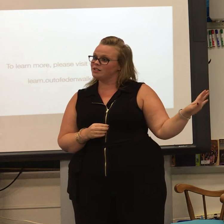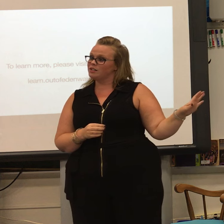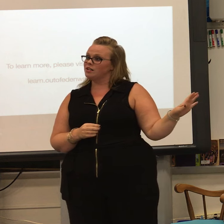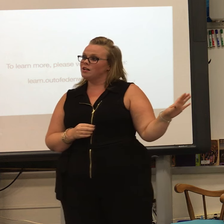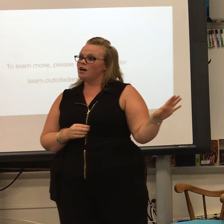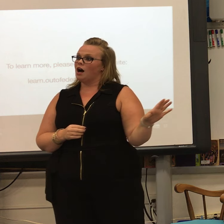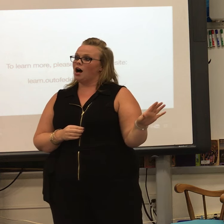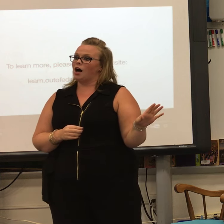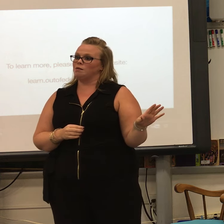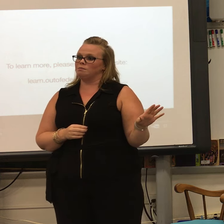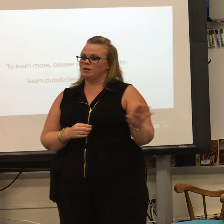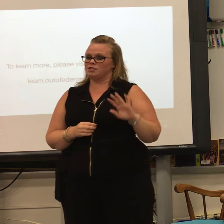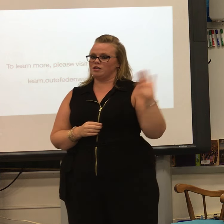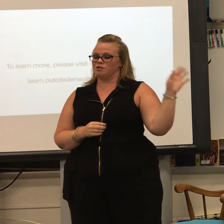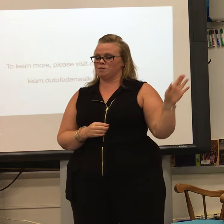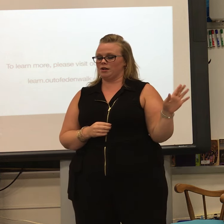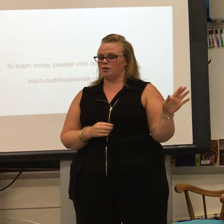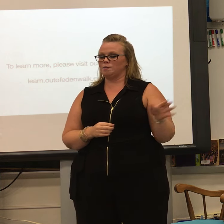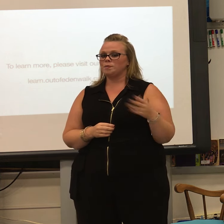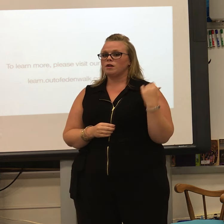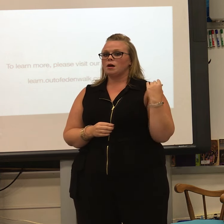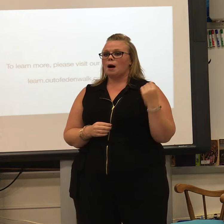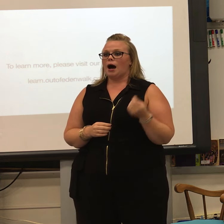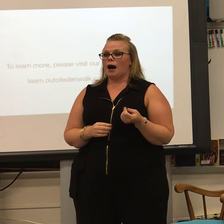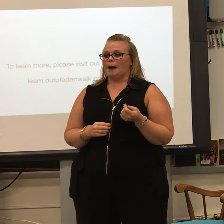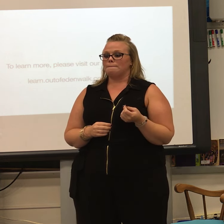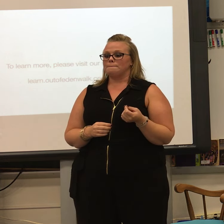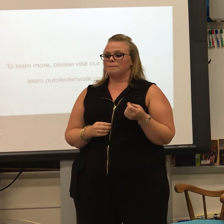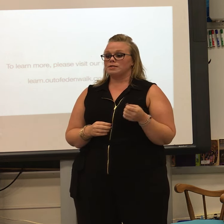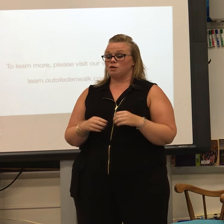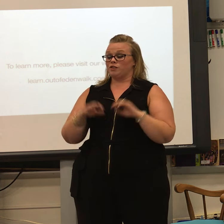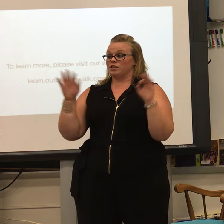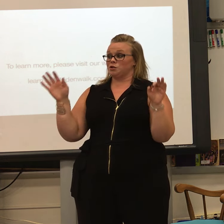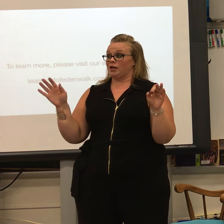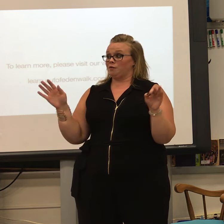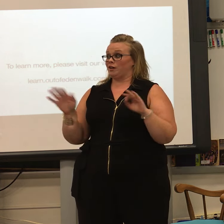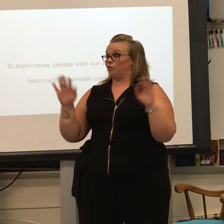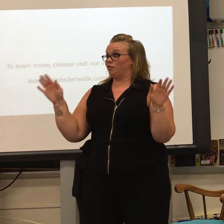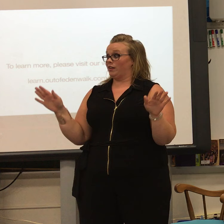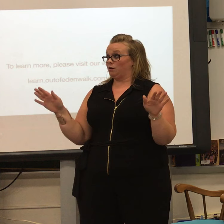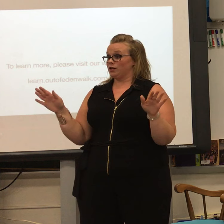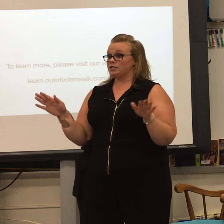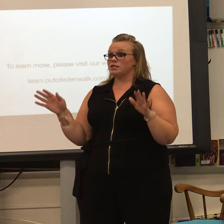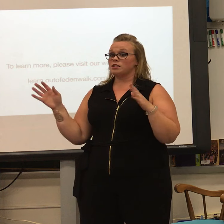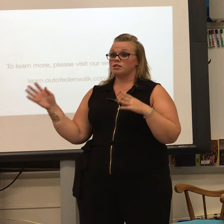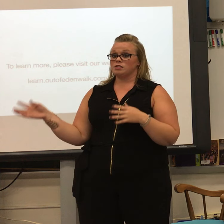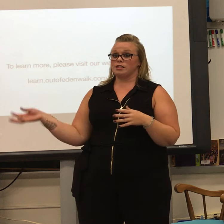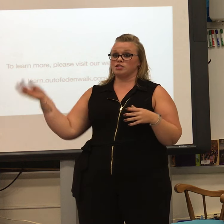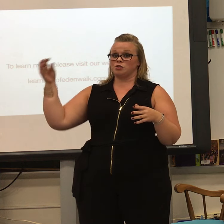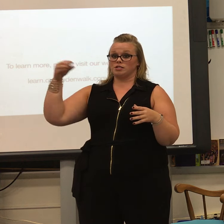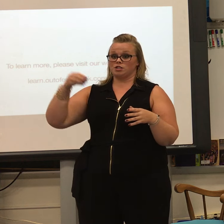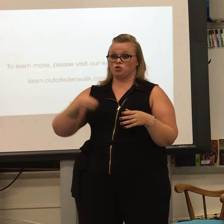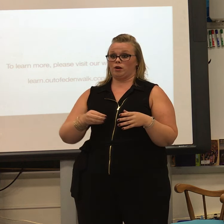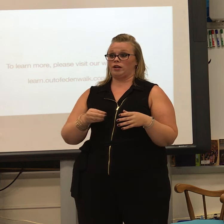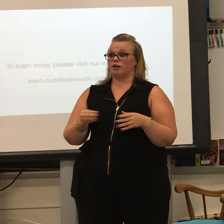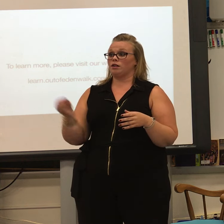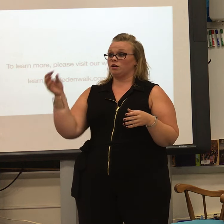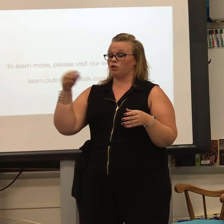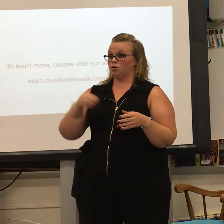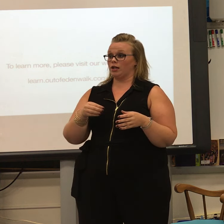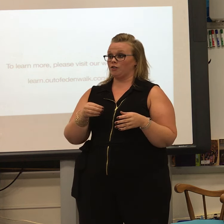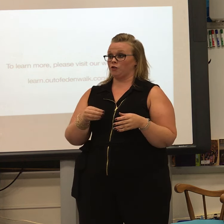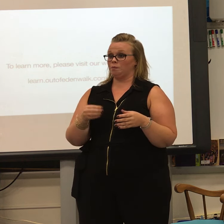Microsoft. And so they use OneNote. So if you guys are okay with that, hopefully that works. Then the students can